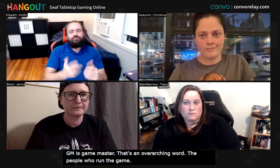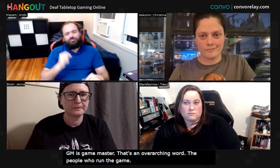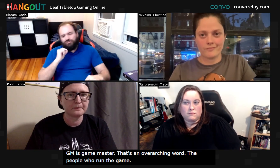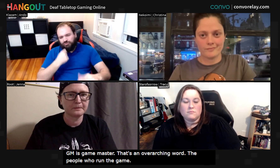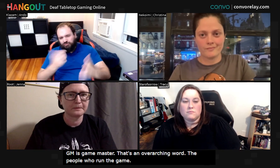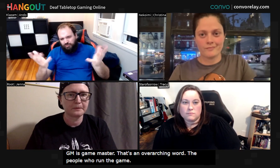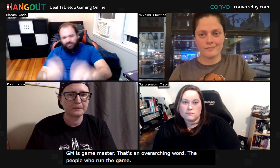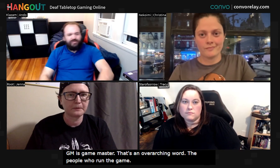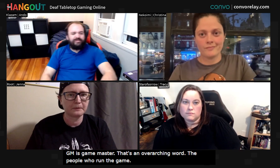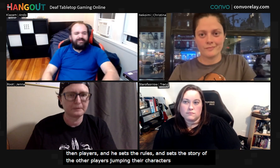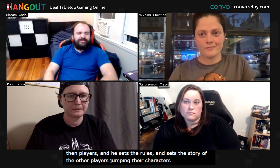staying in that group.